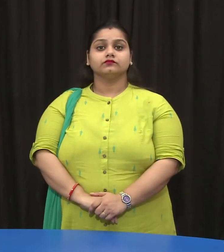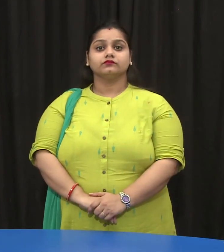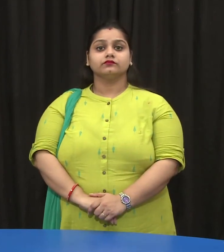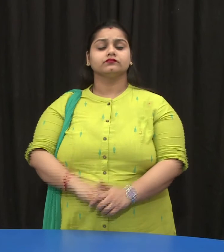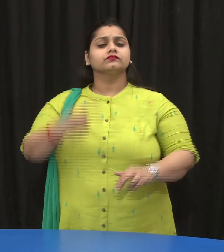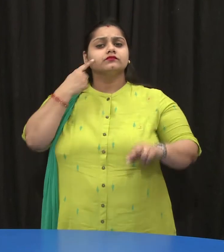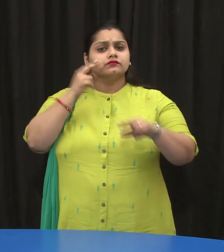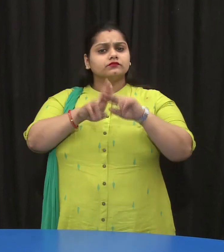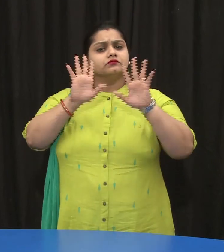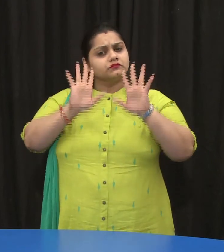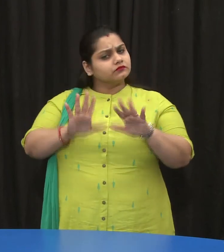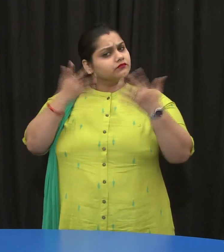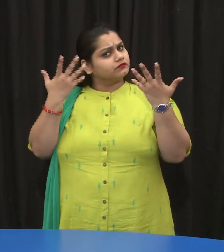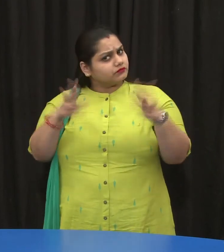If you have any further query